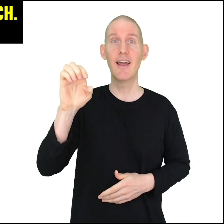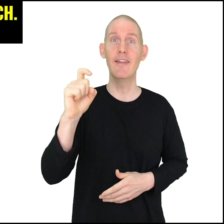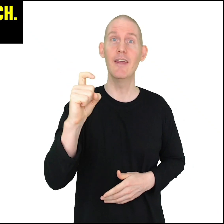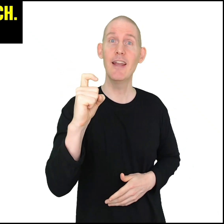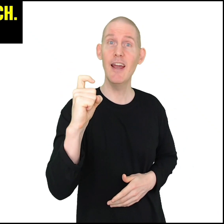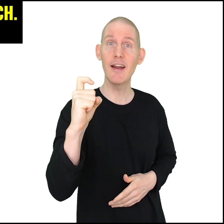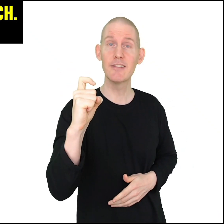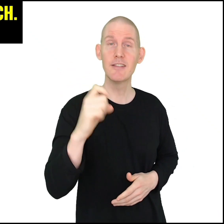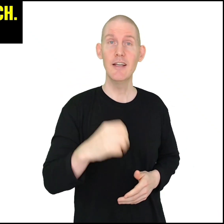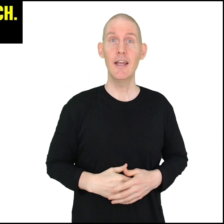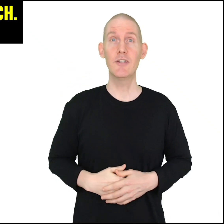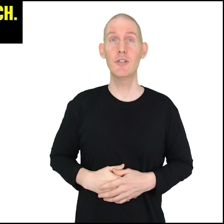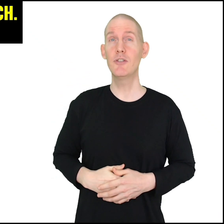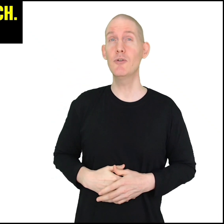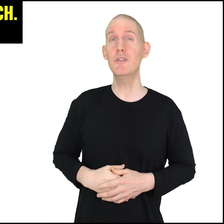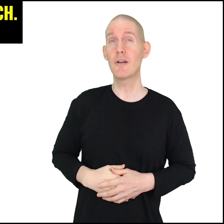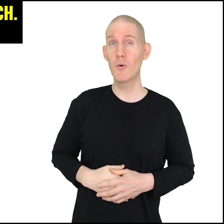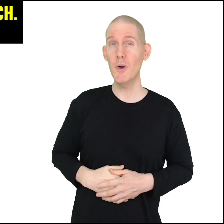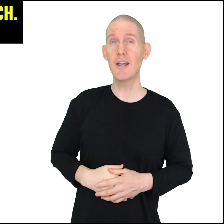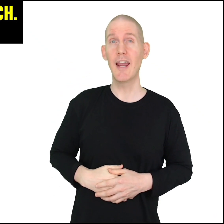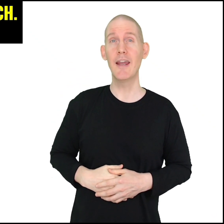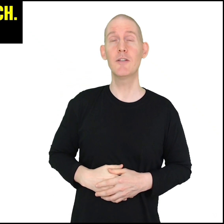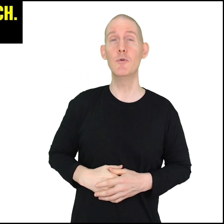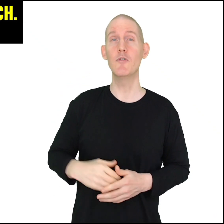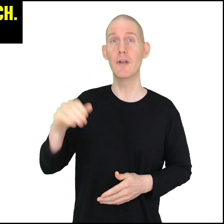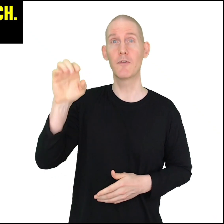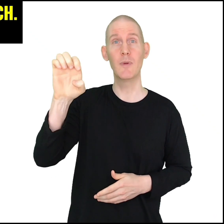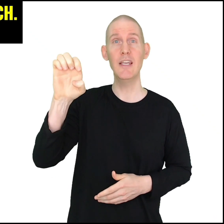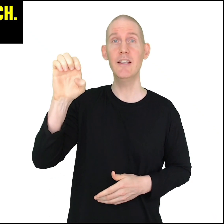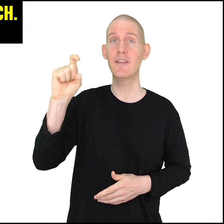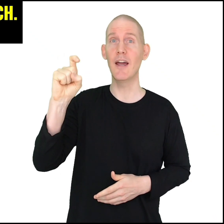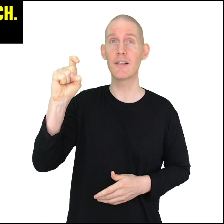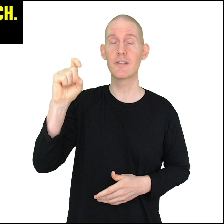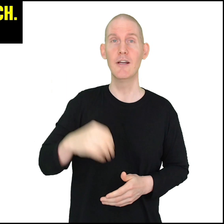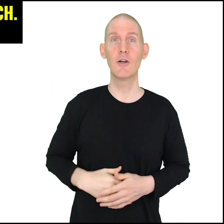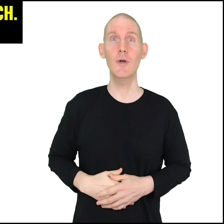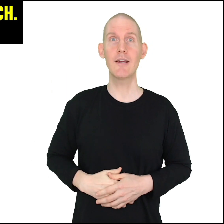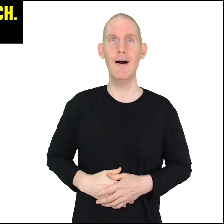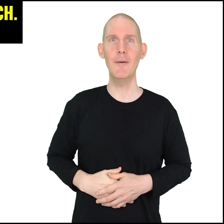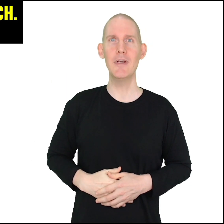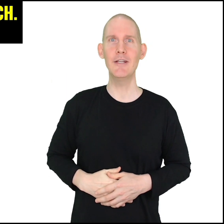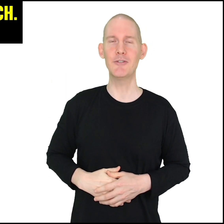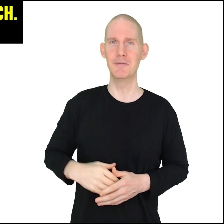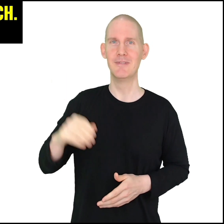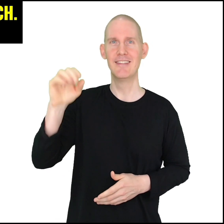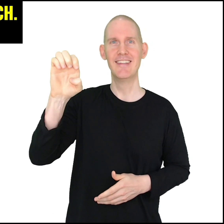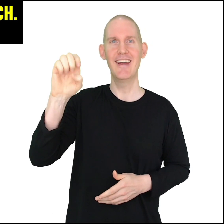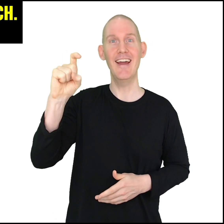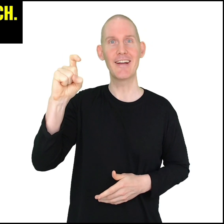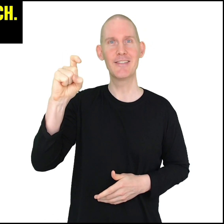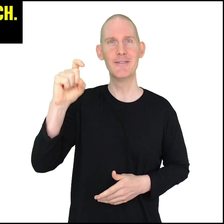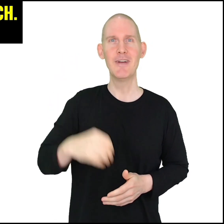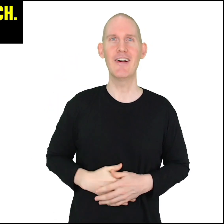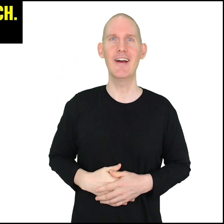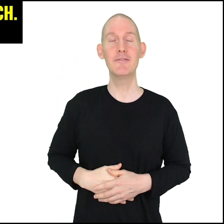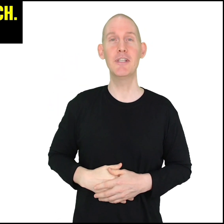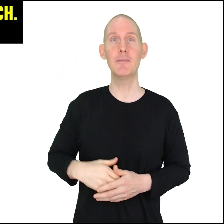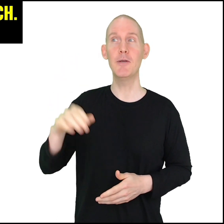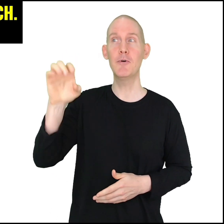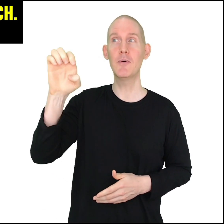then X. It's just usually a quick hand movement from the E to the X. Quick combination, X. All right, I've seen it people where